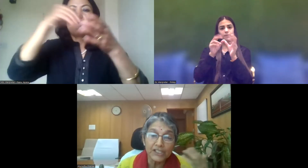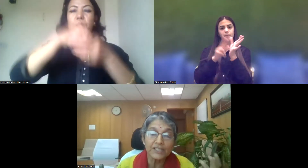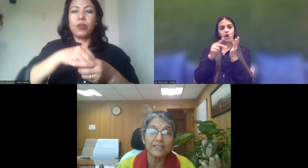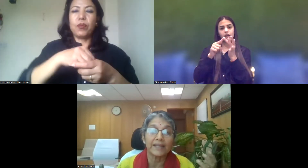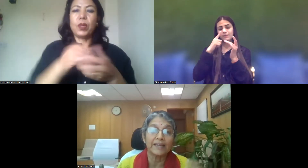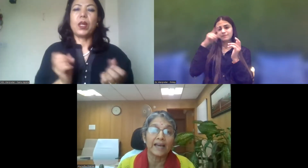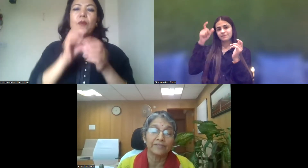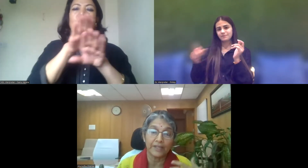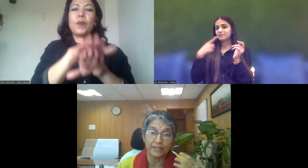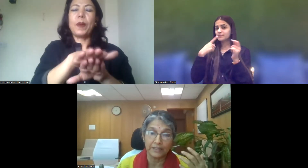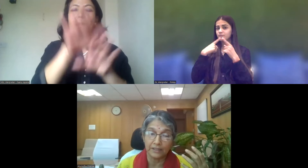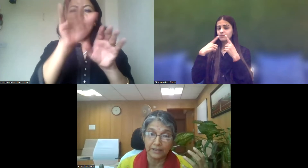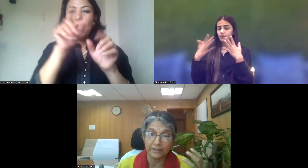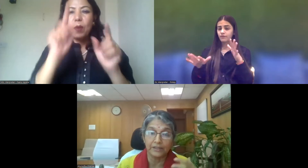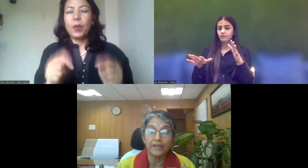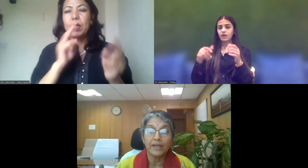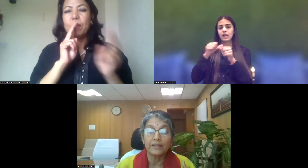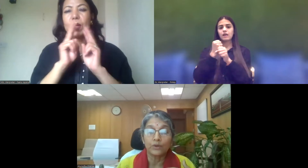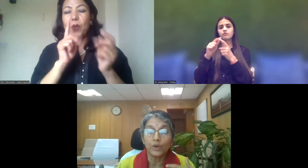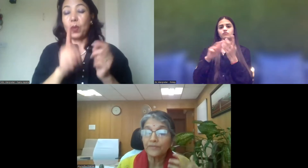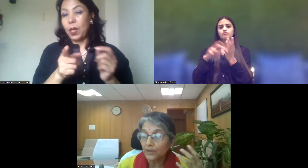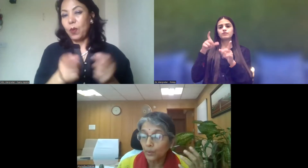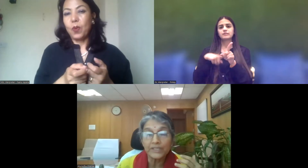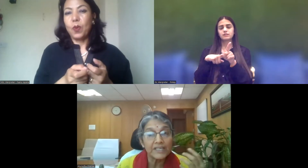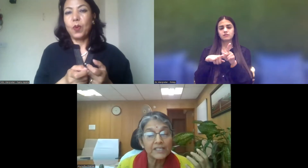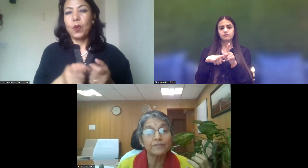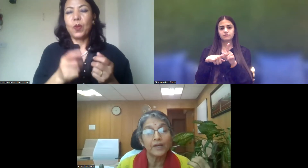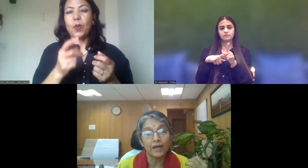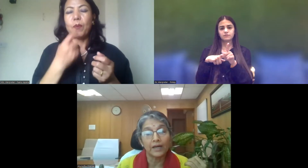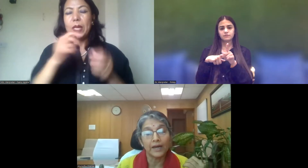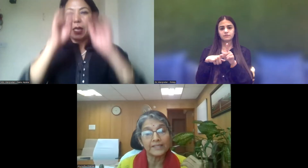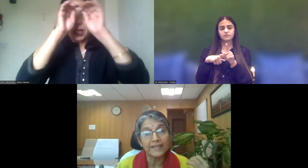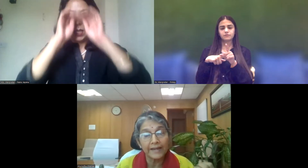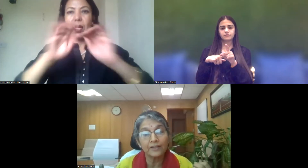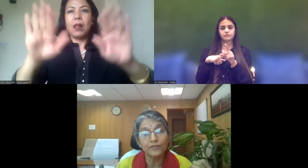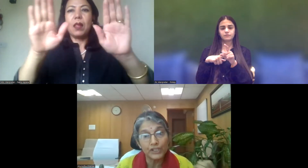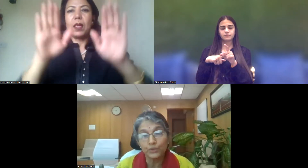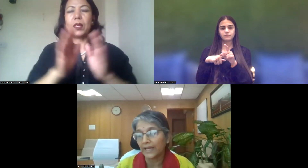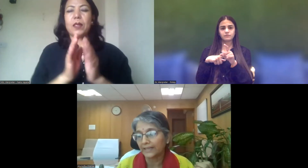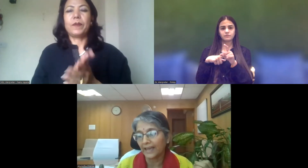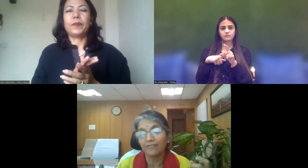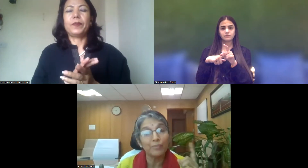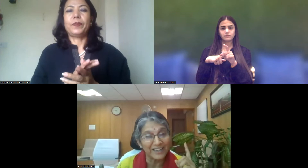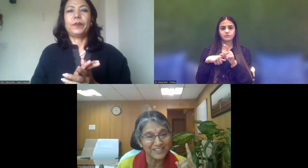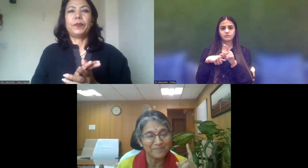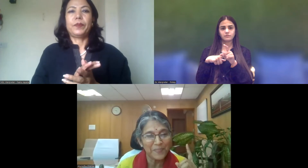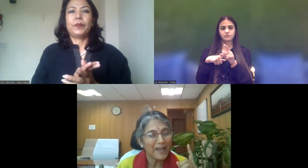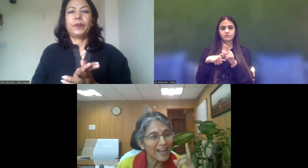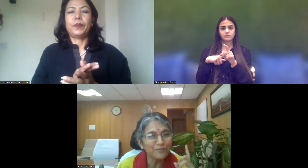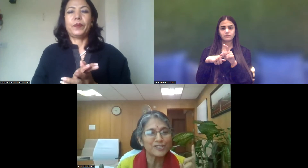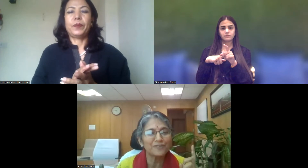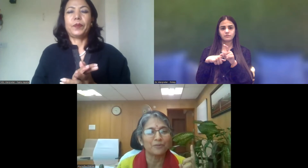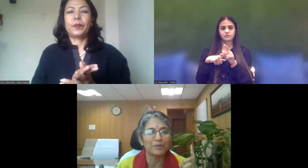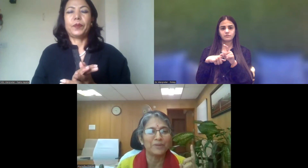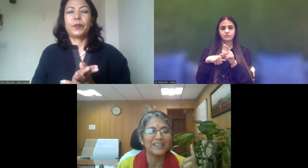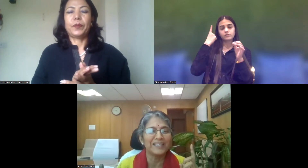the agency that they have, that the qualitative understanding of issues that they have. But I have